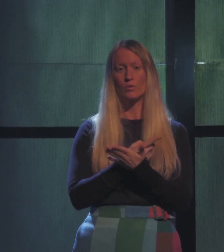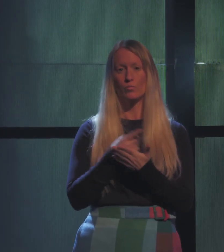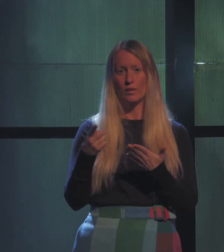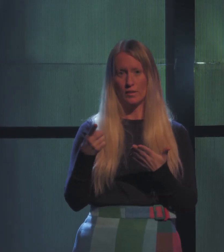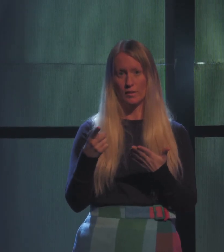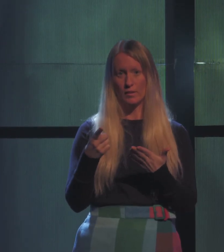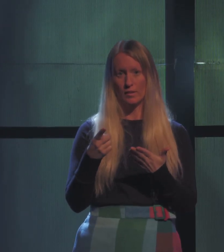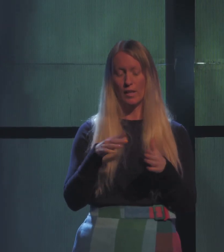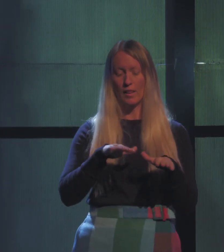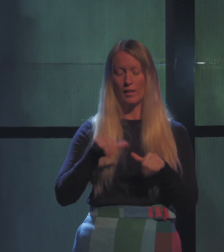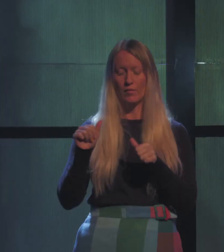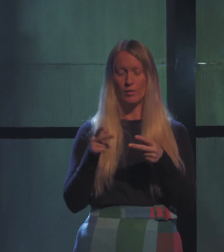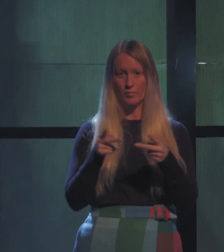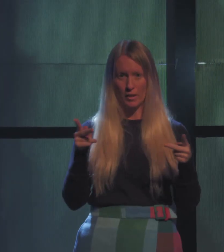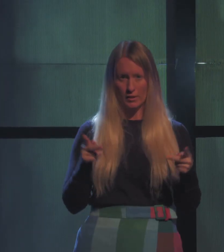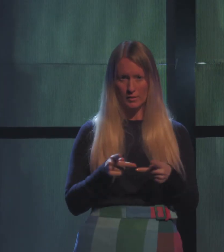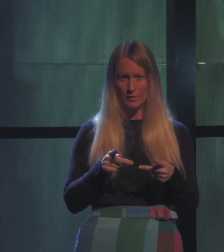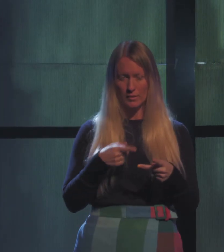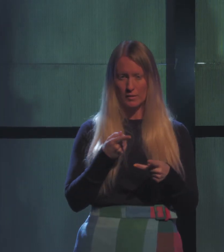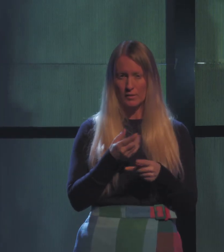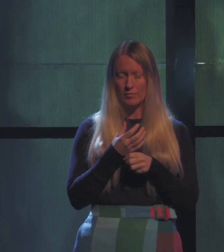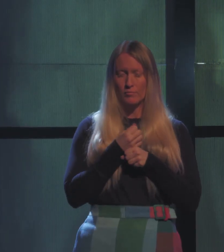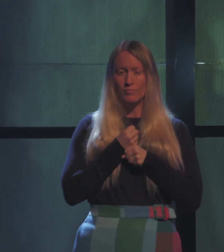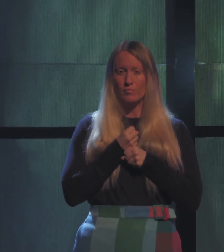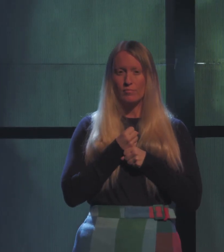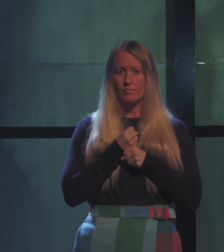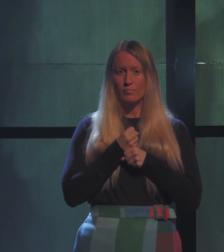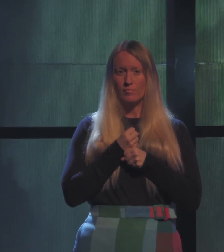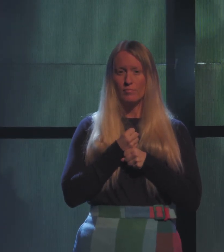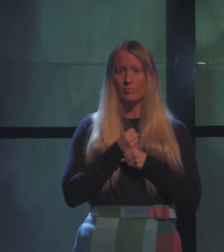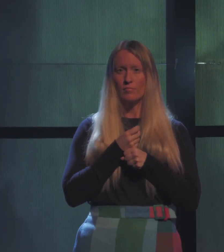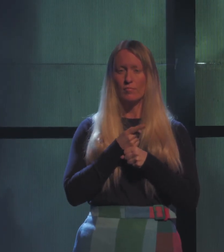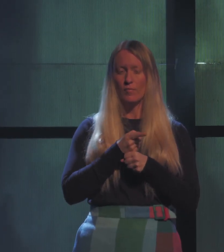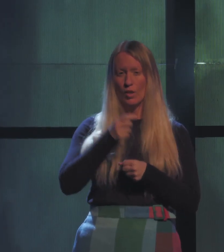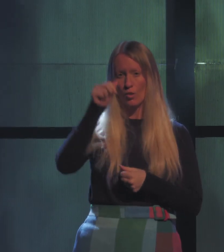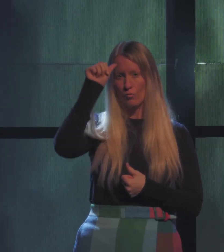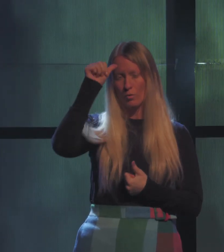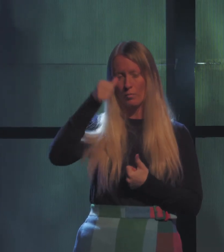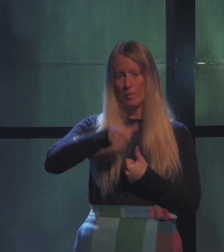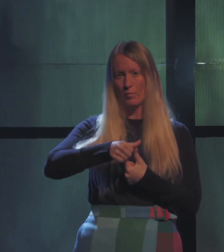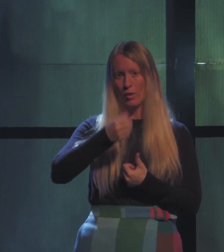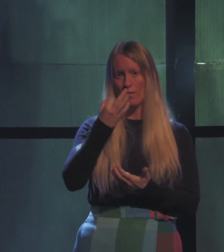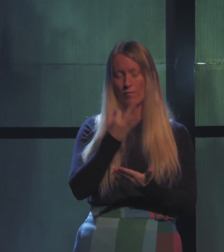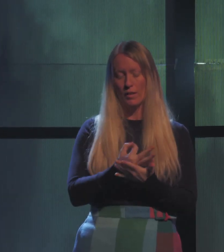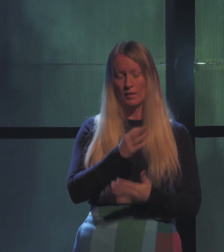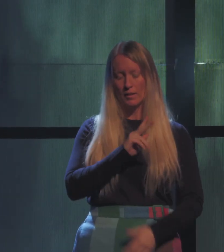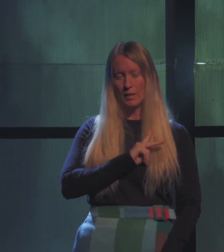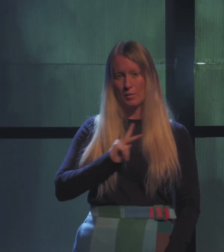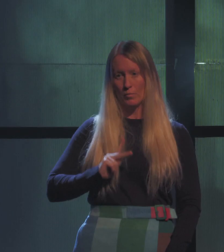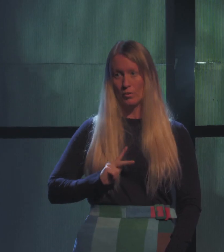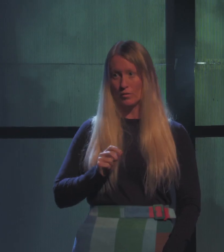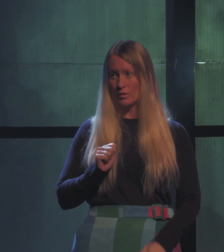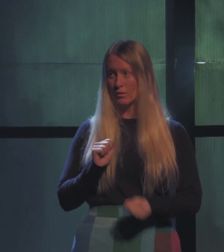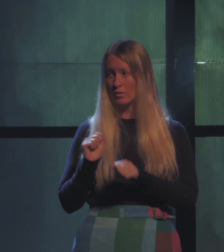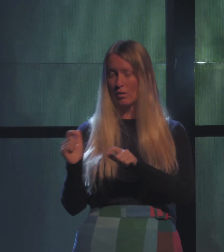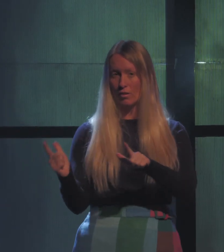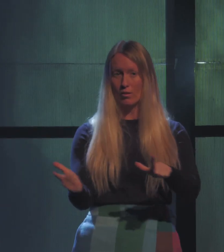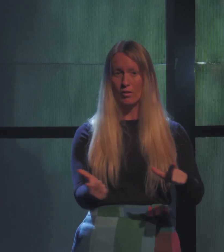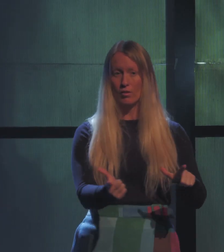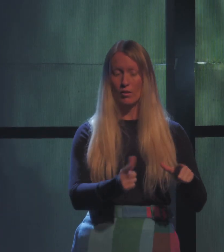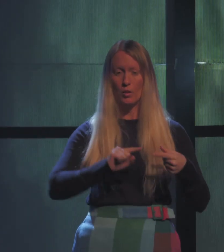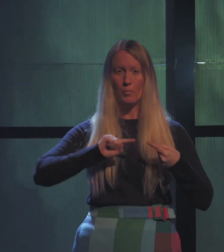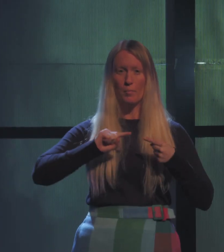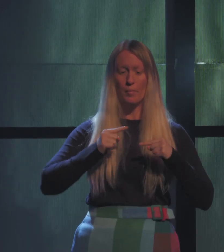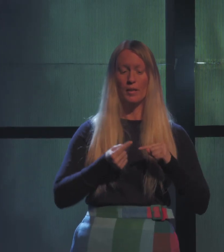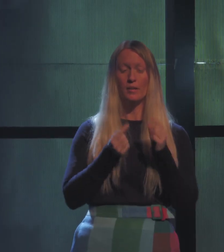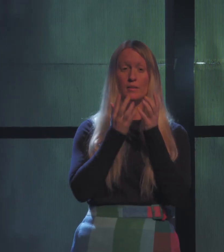we cling and hold to the fact that the kingdom is ours, and that our pain is sacred, and